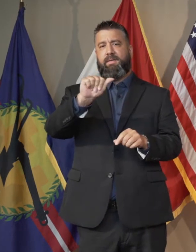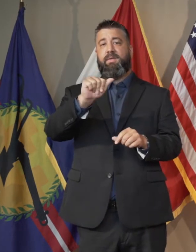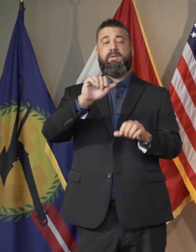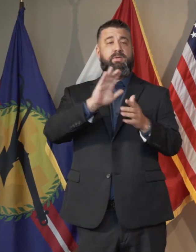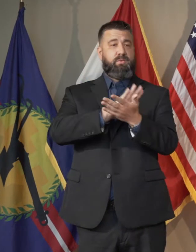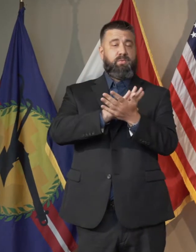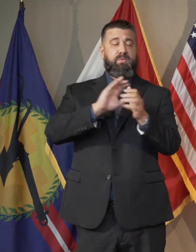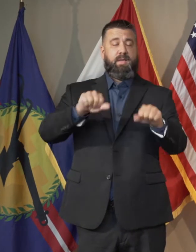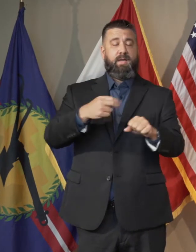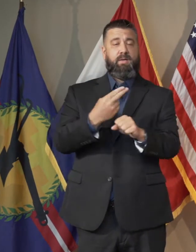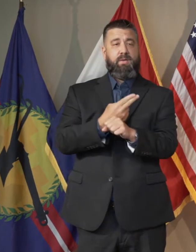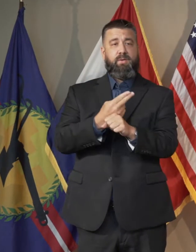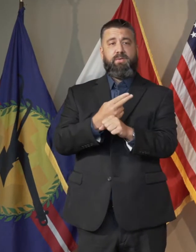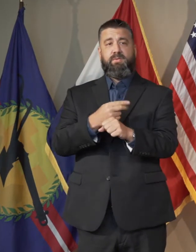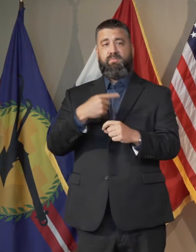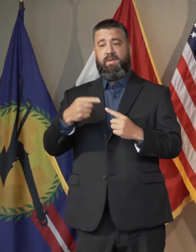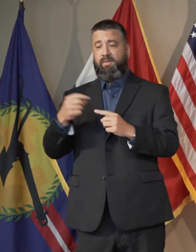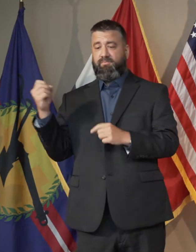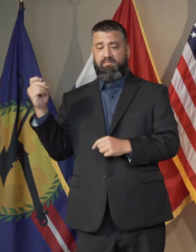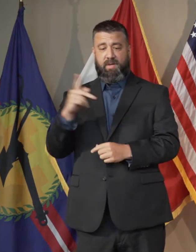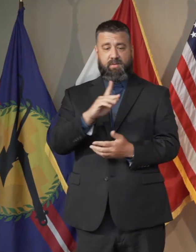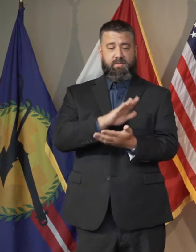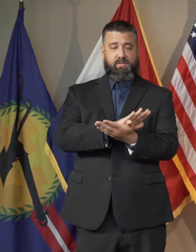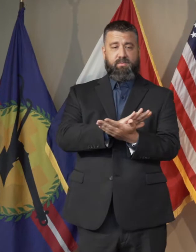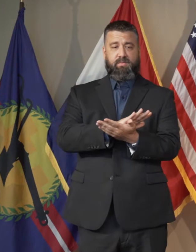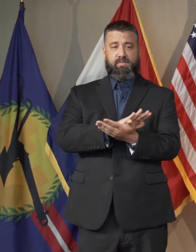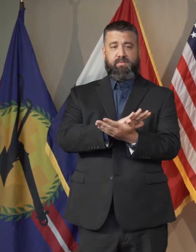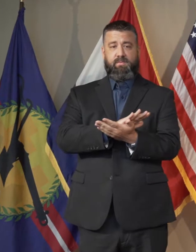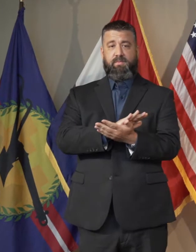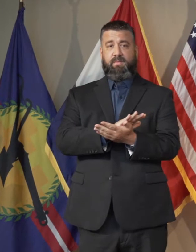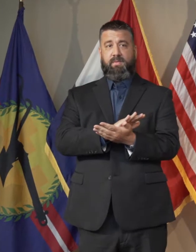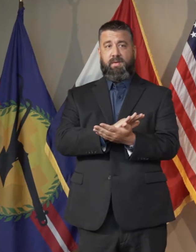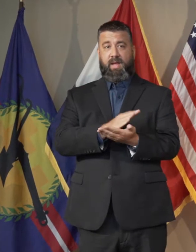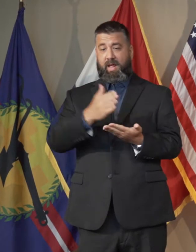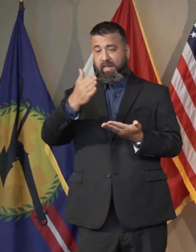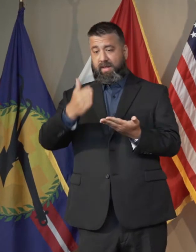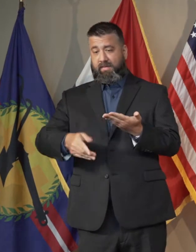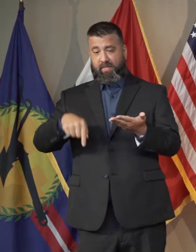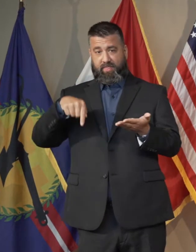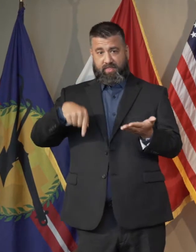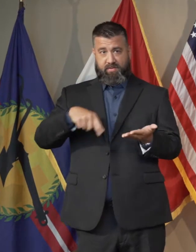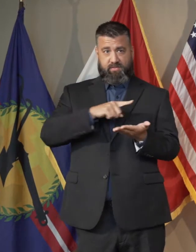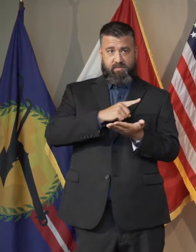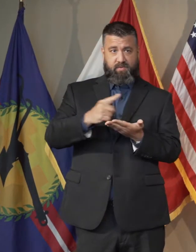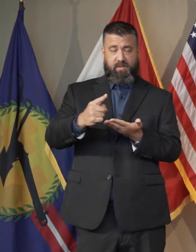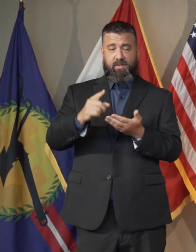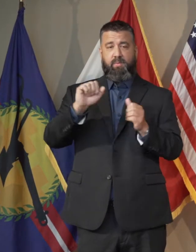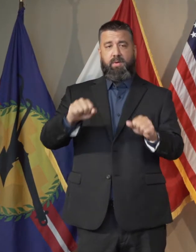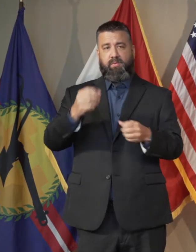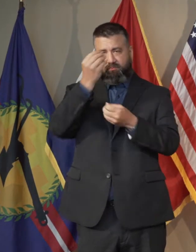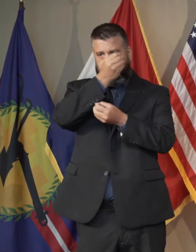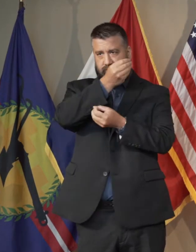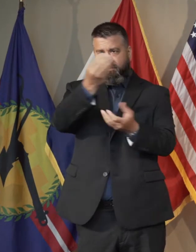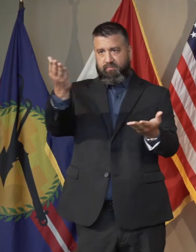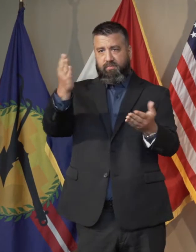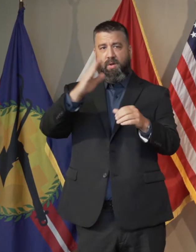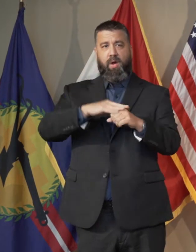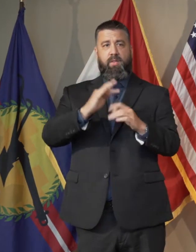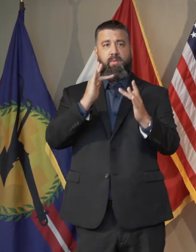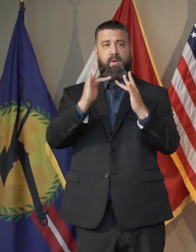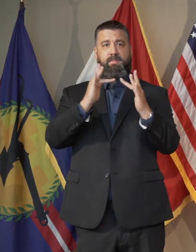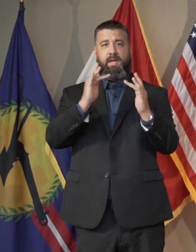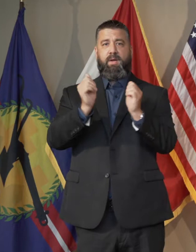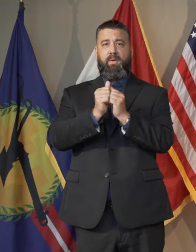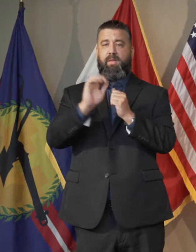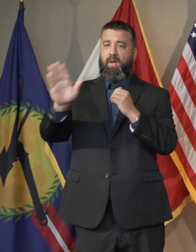to in-school education. By the end of the week, we'll be able to share these data points on our websites with all